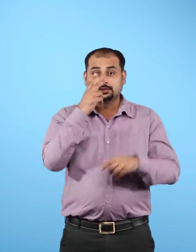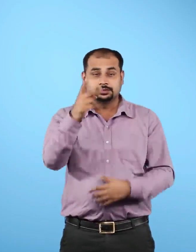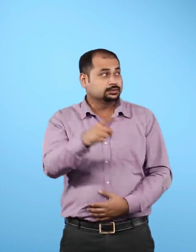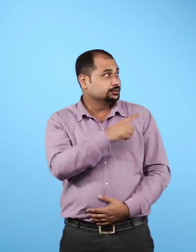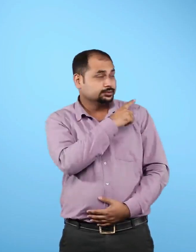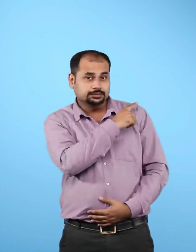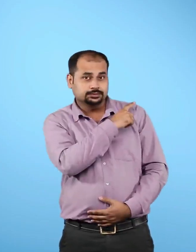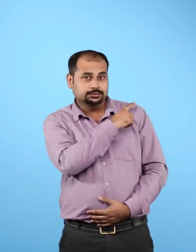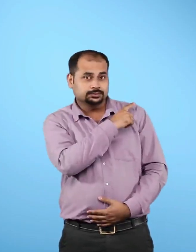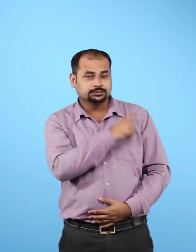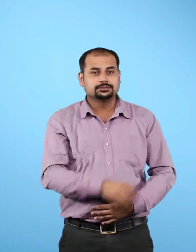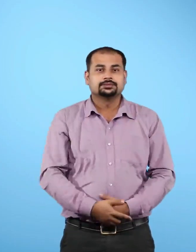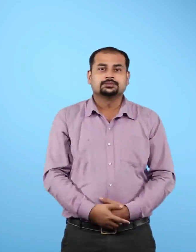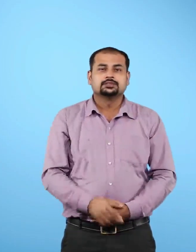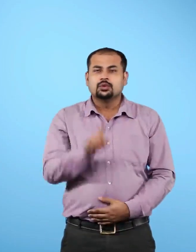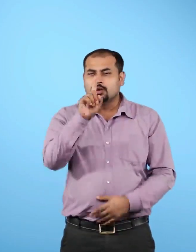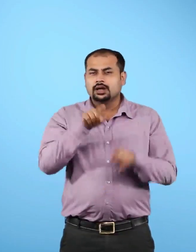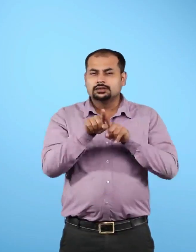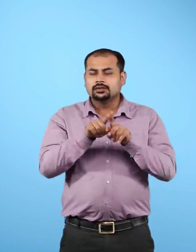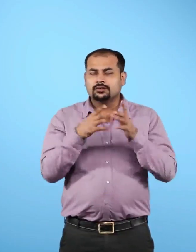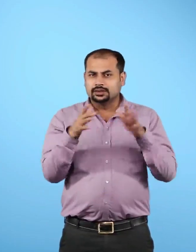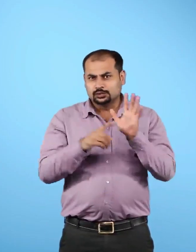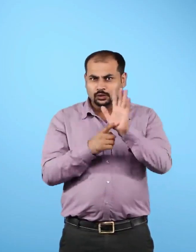One example has been already done for you.